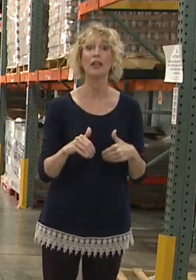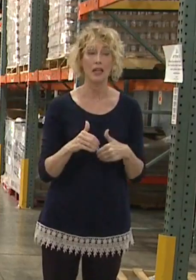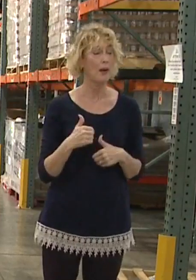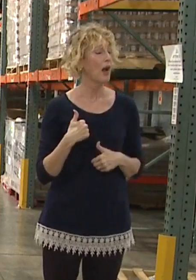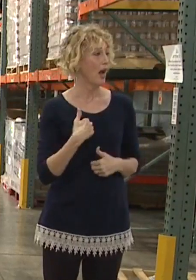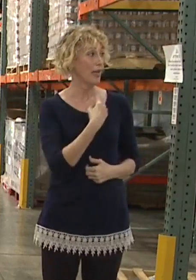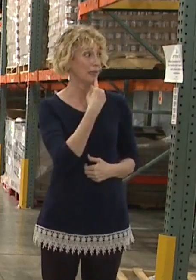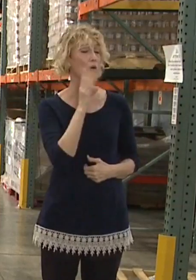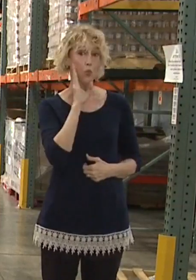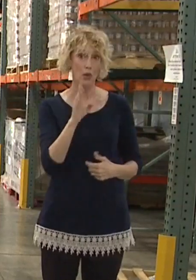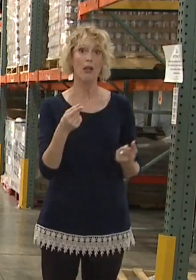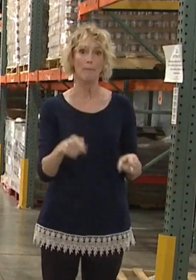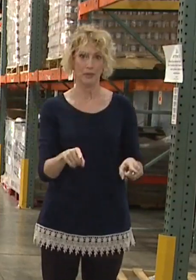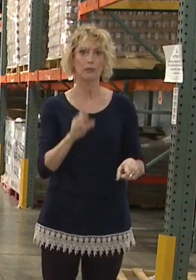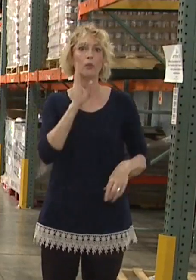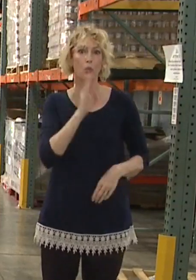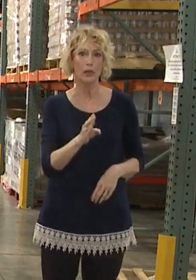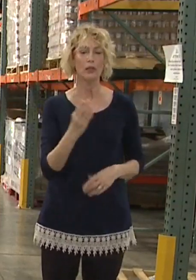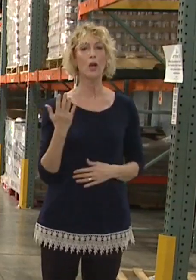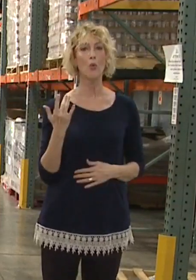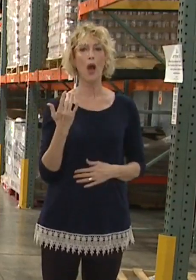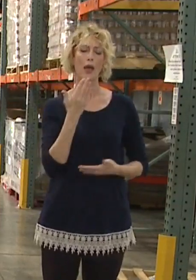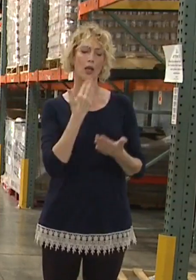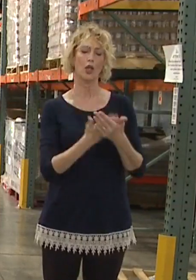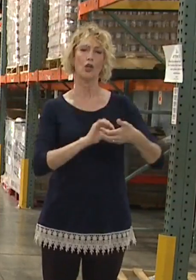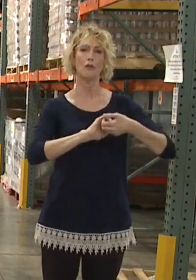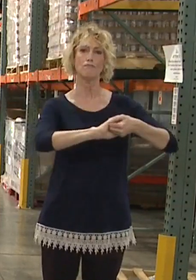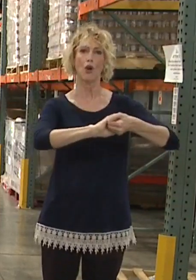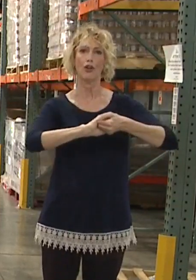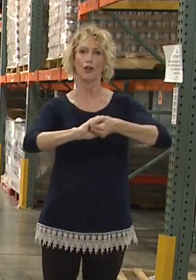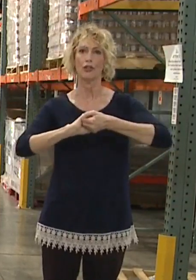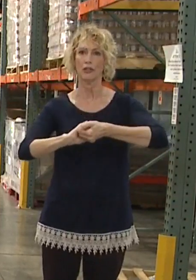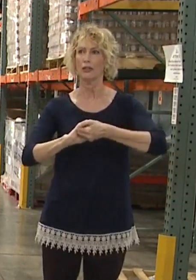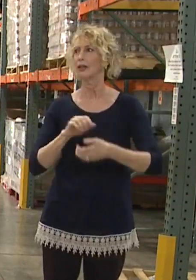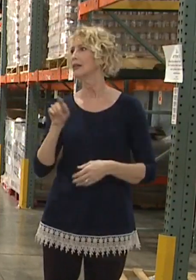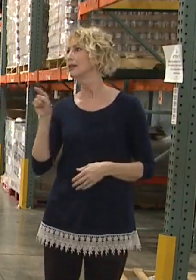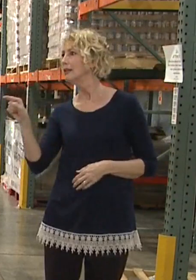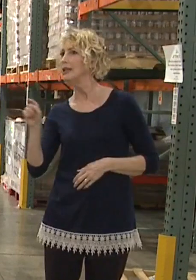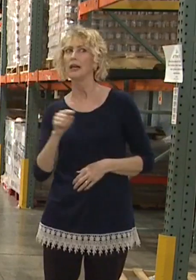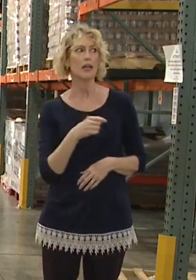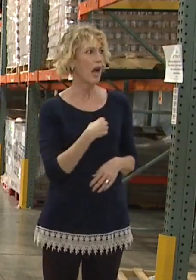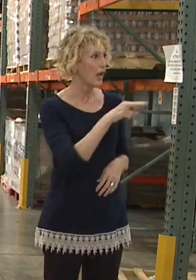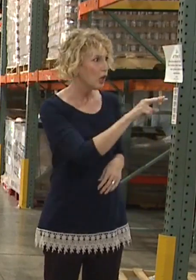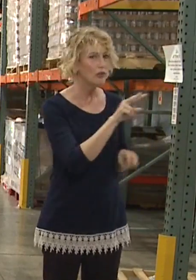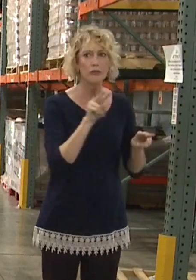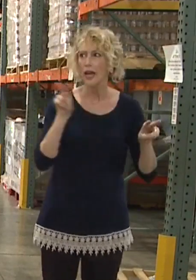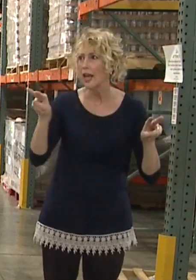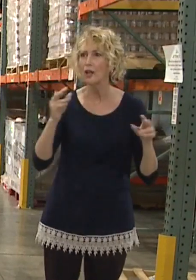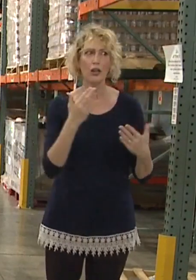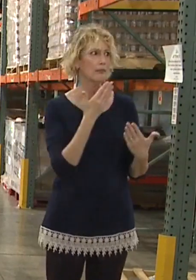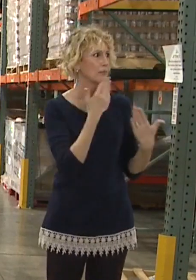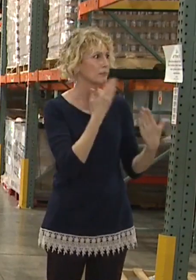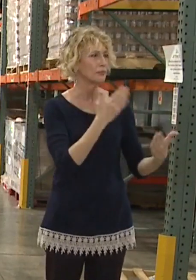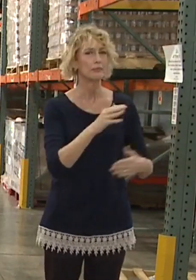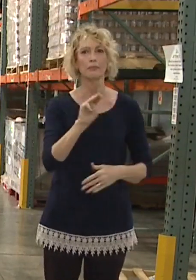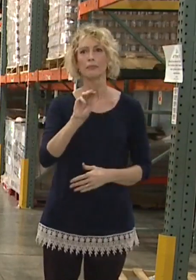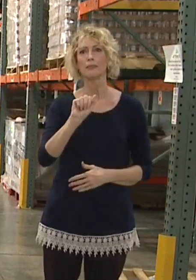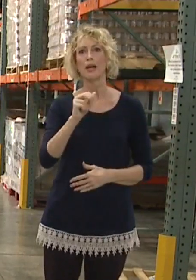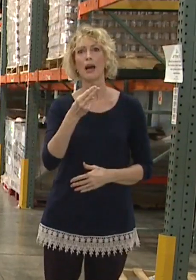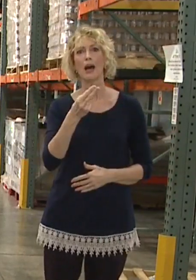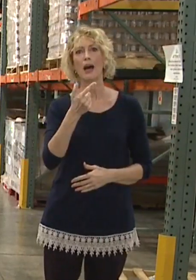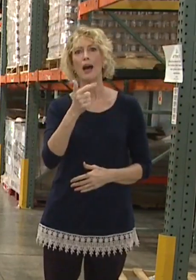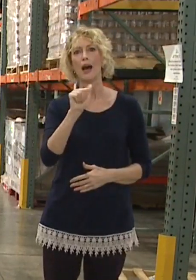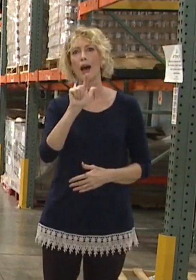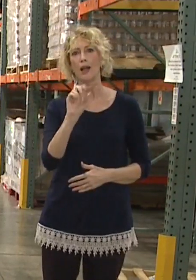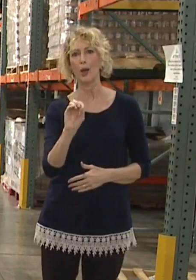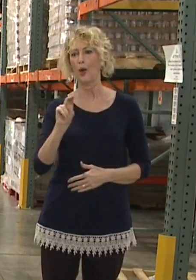gonna make it happen. We're gonna make it happen because we have good partners. And I look at Mike Akane, I look at you, Momi, and I say, mahalo nui, for opening